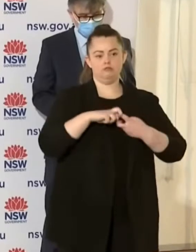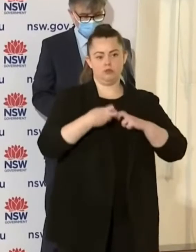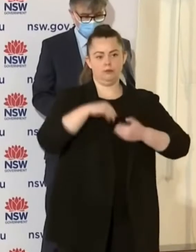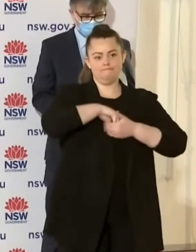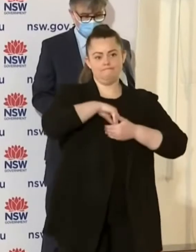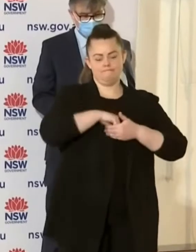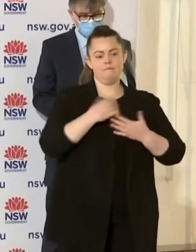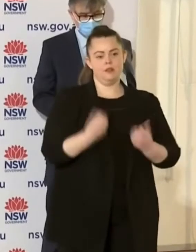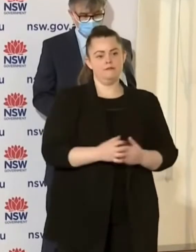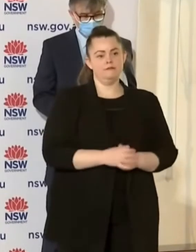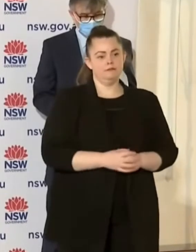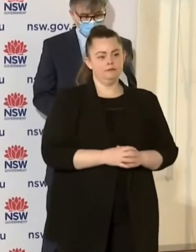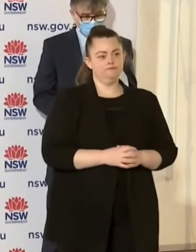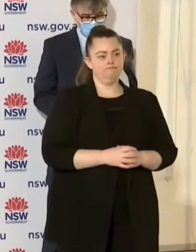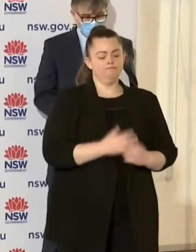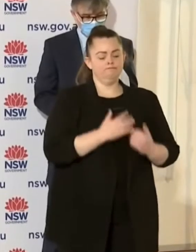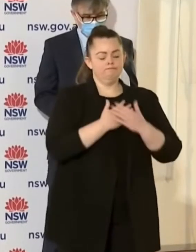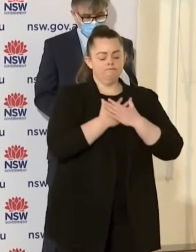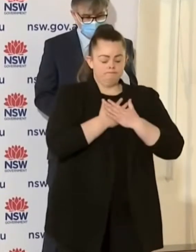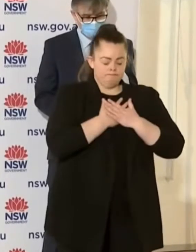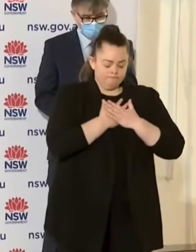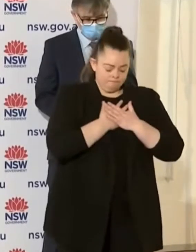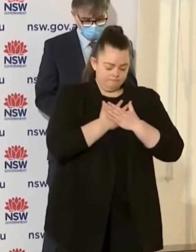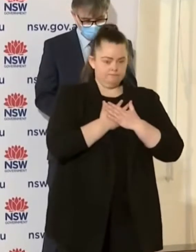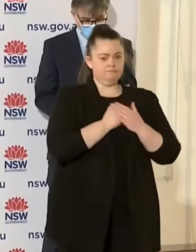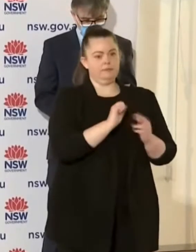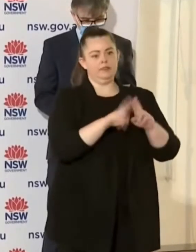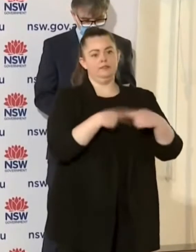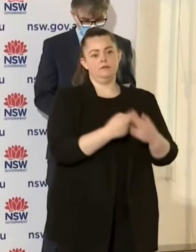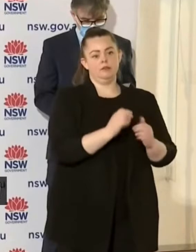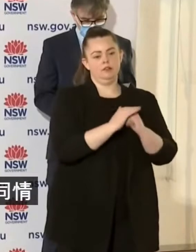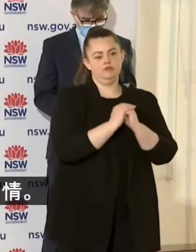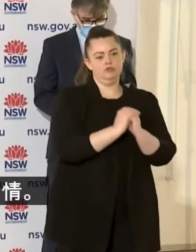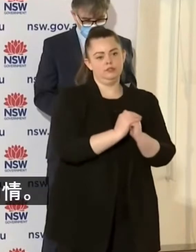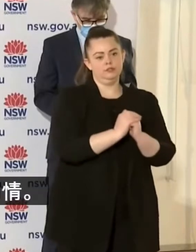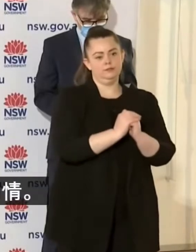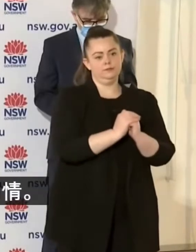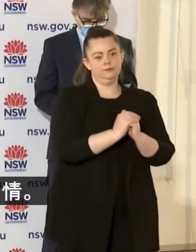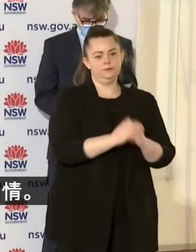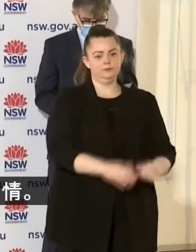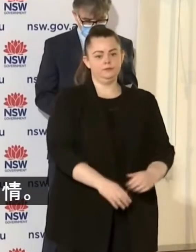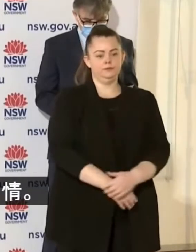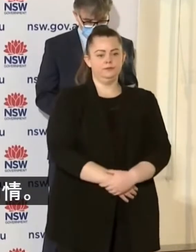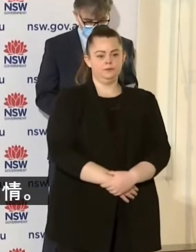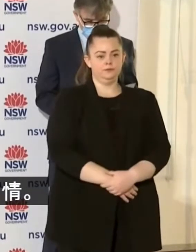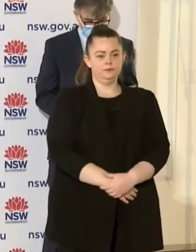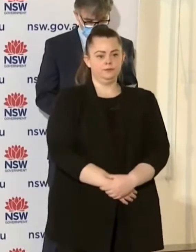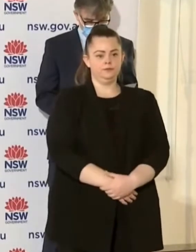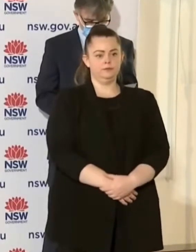my deepest sympathy to each and every one of those people's families and their friends.